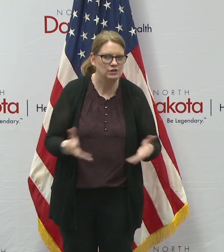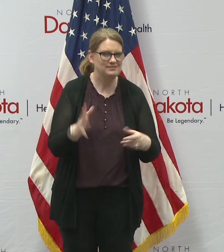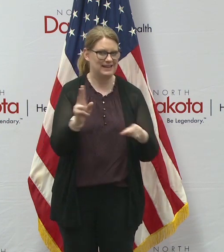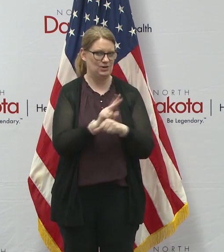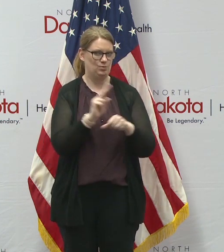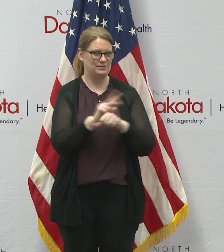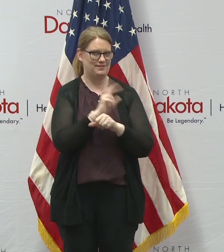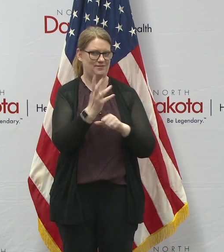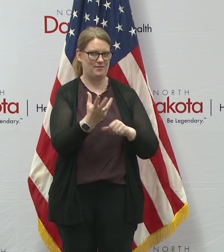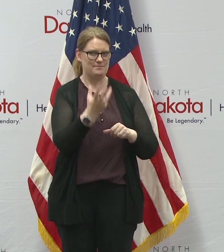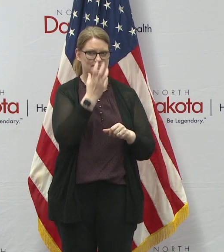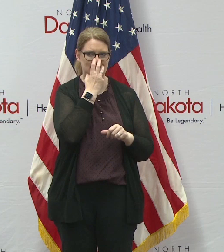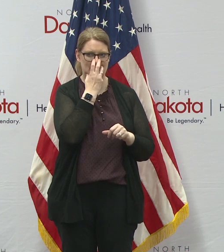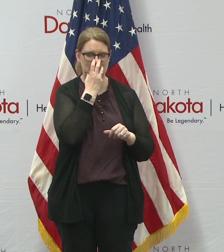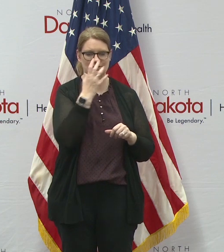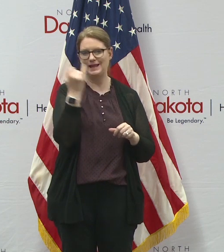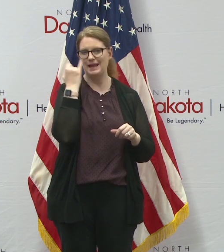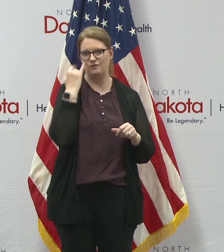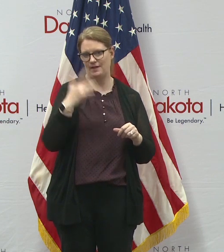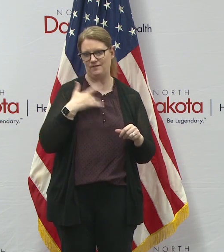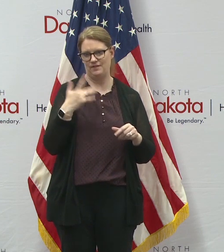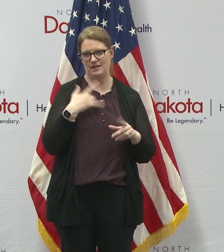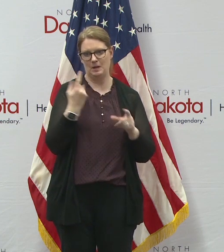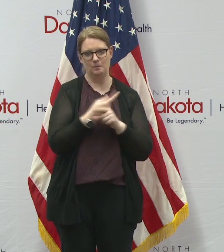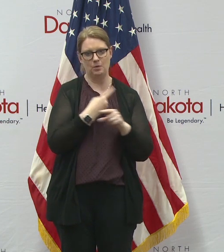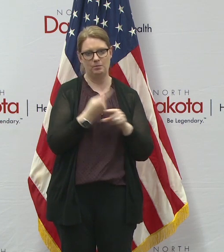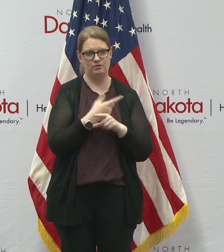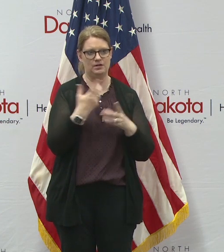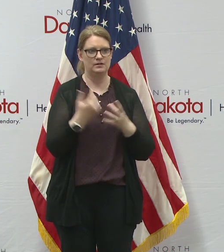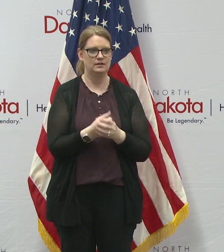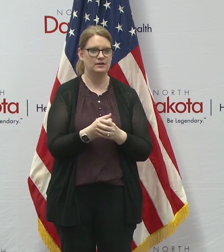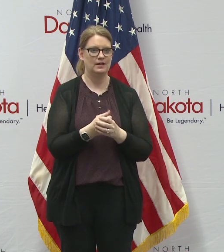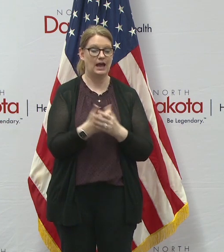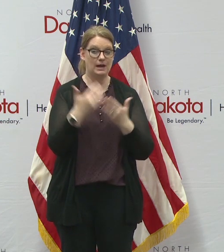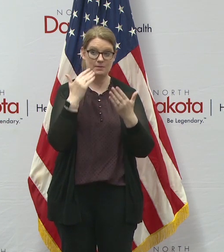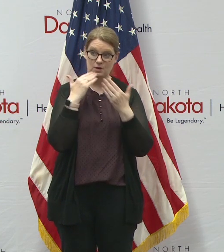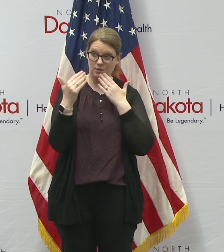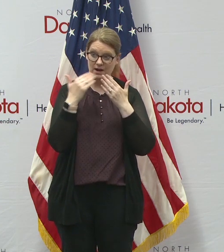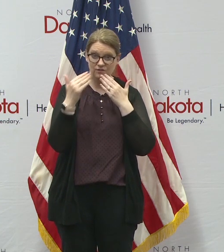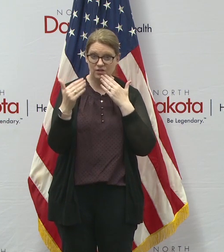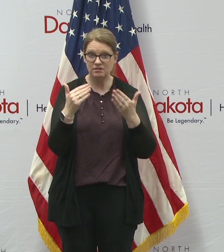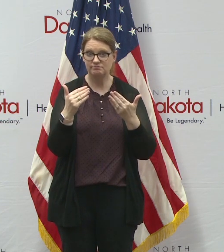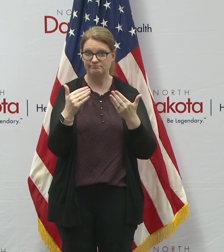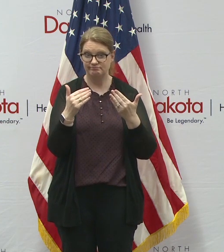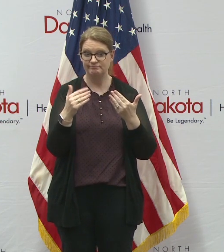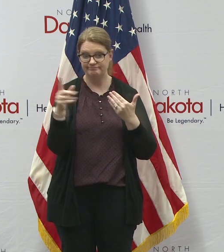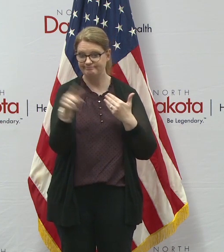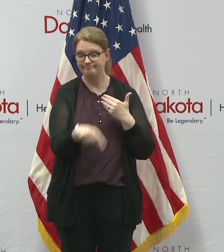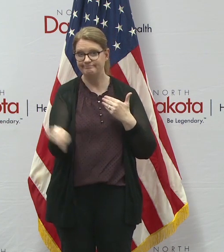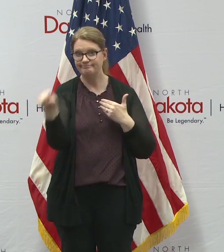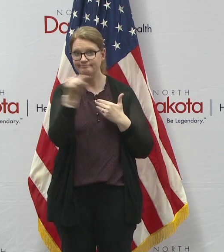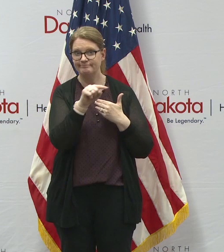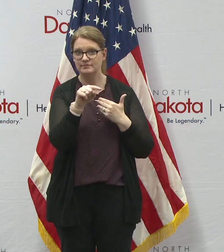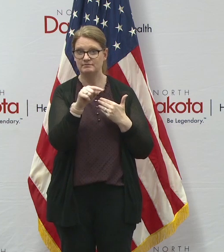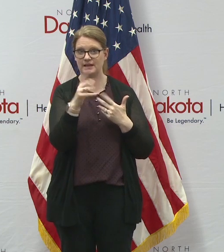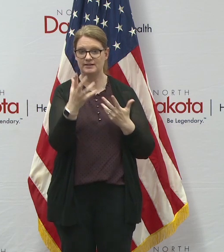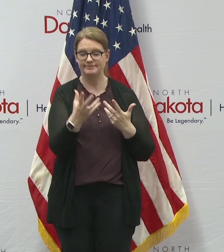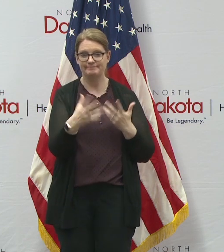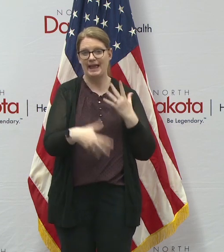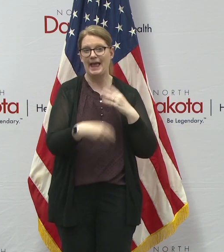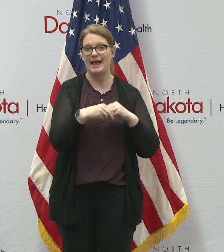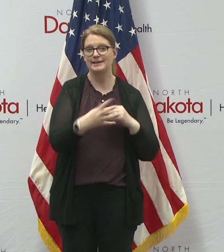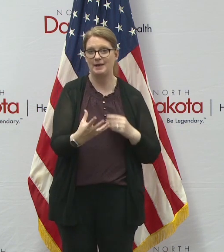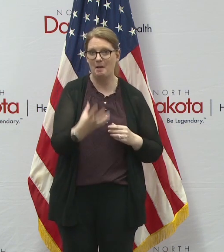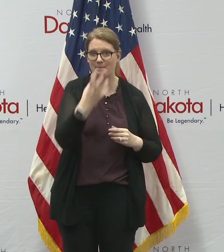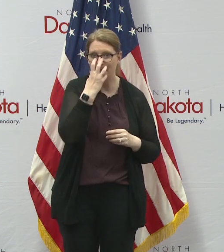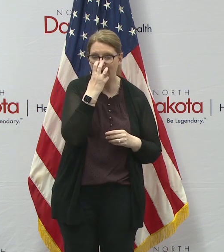masks when appropriate. And I'm certainly grateful for people that are dialing up and doing that. And I